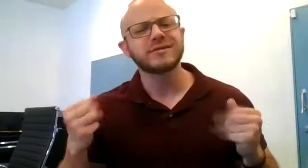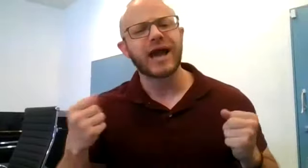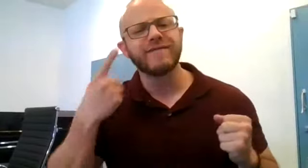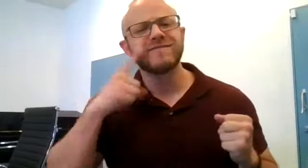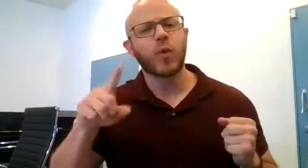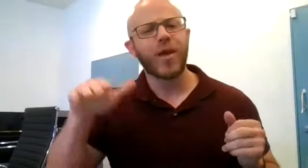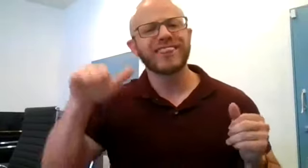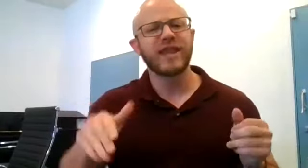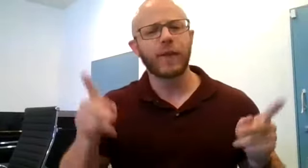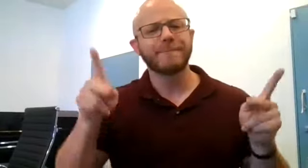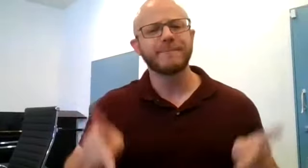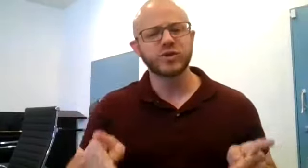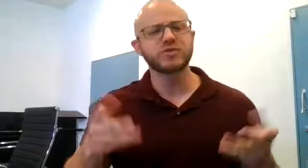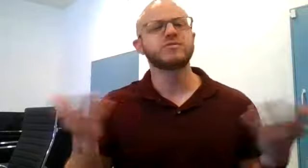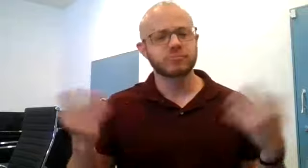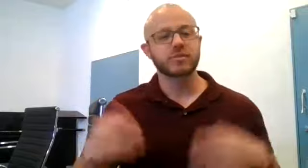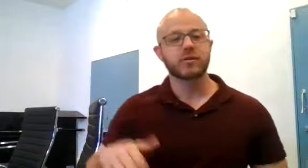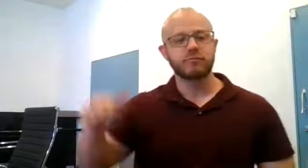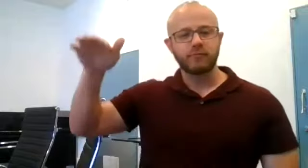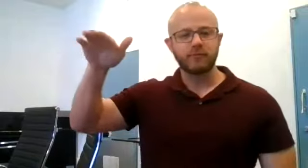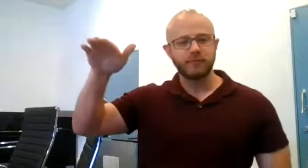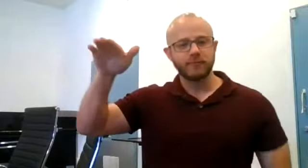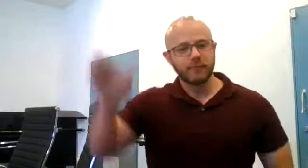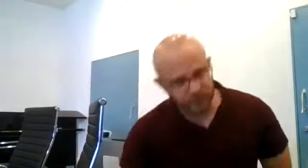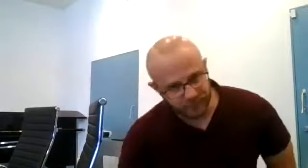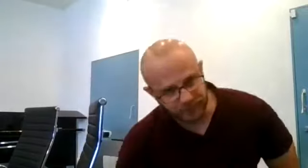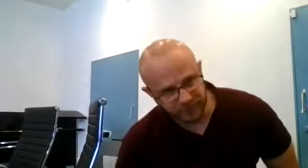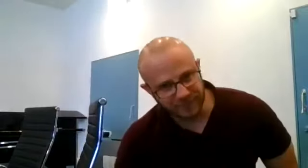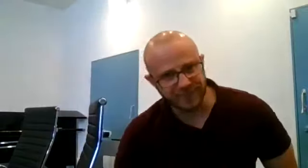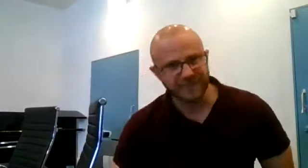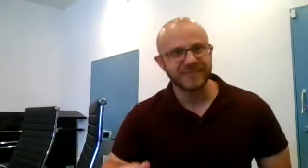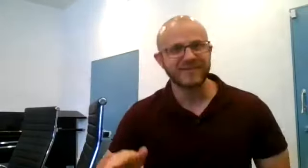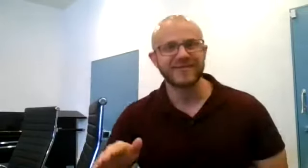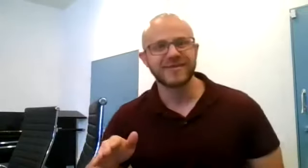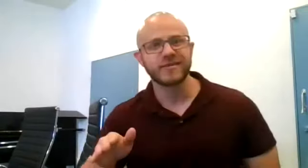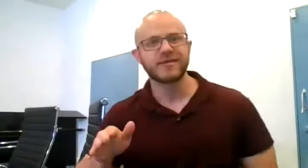interpreter, sign for little person, and they did little like this.